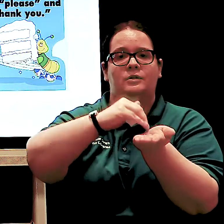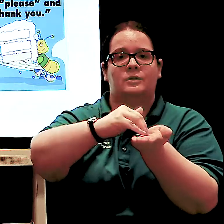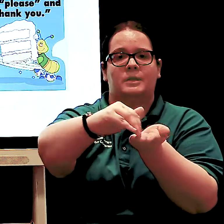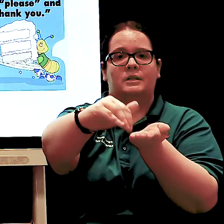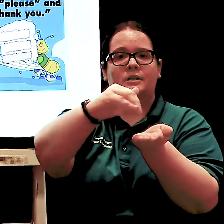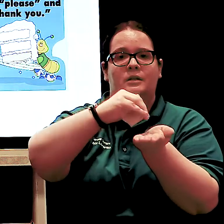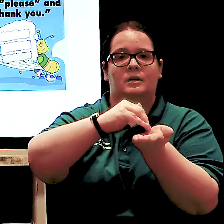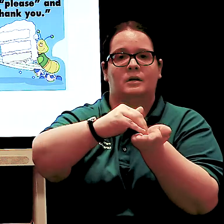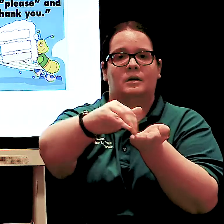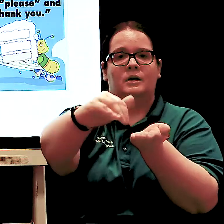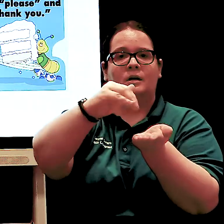me.